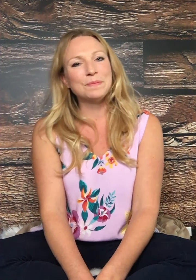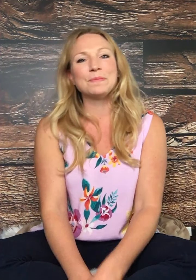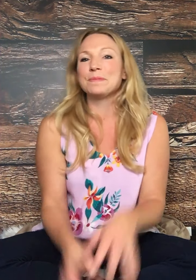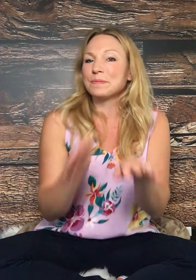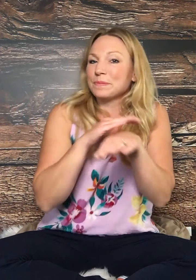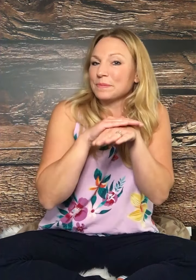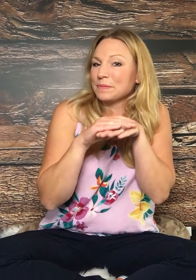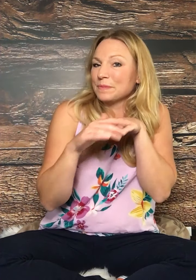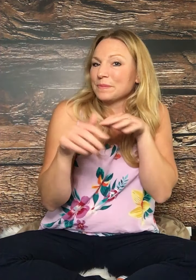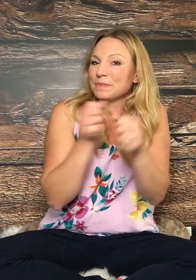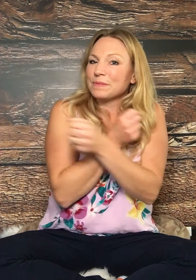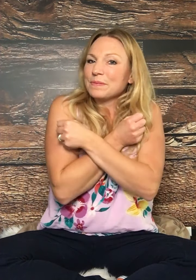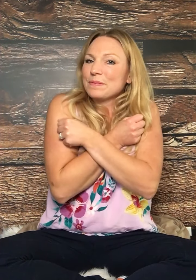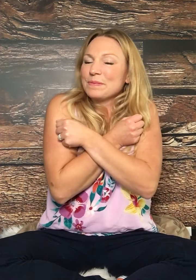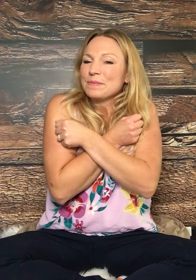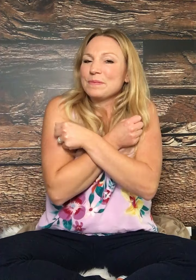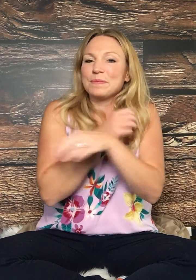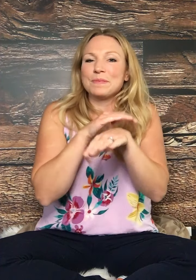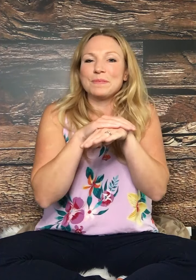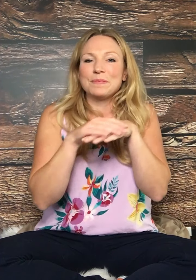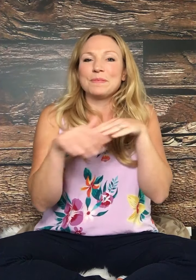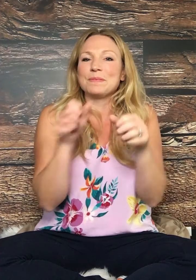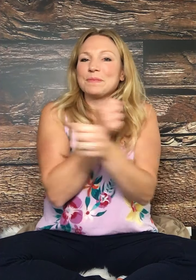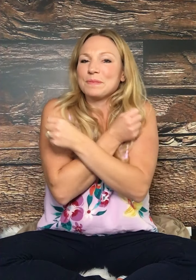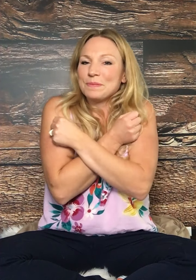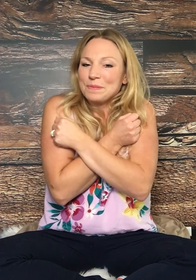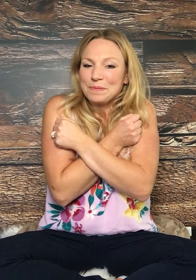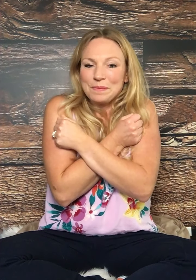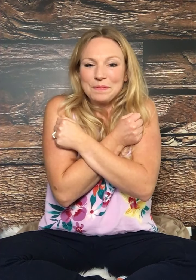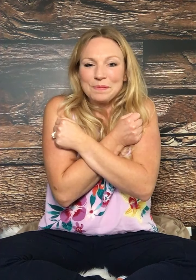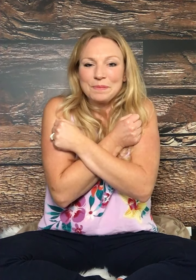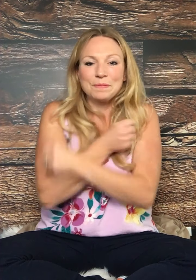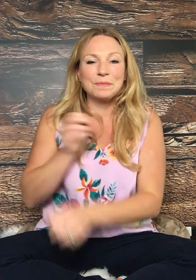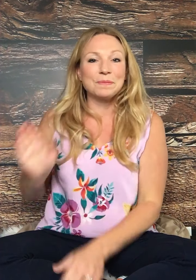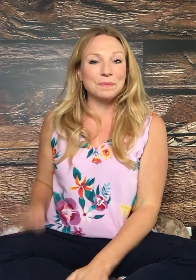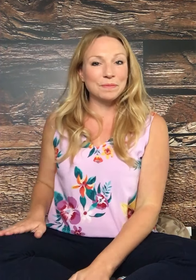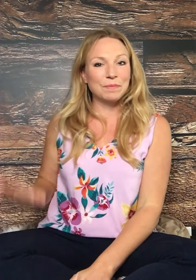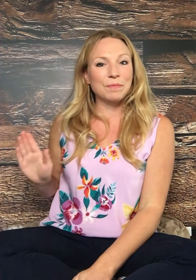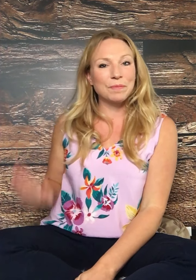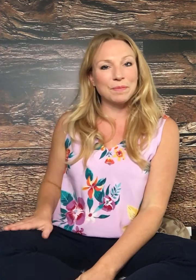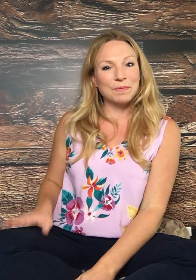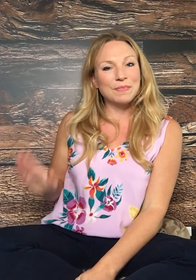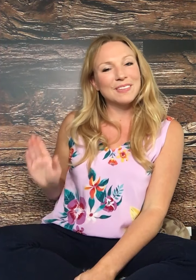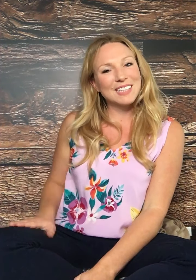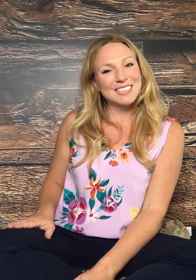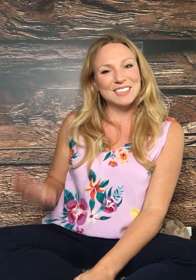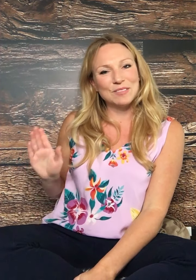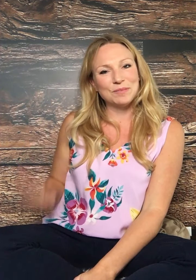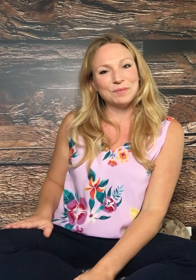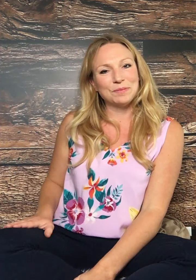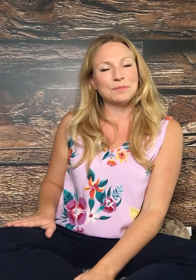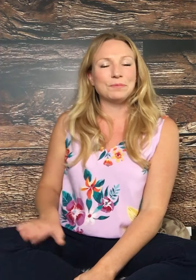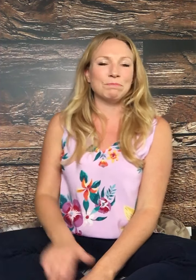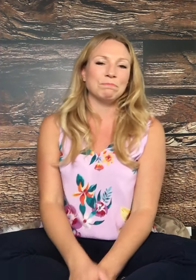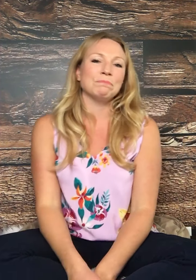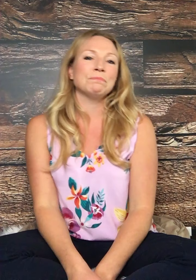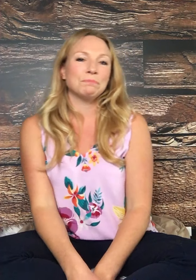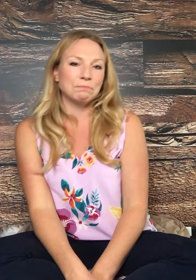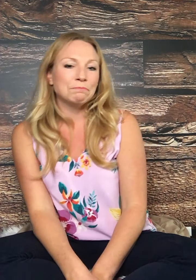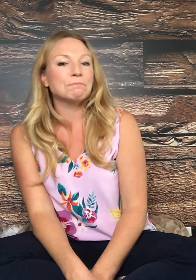These are the pets I love. These are the pets I love. Dog, dog, dog, dog. Ruff, ruff, ruff, ruff,